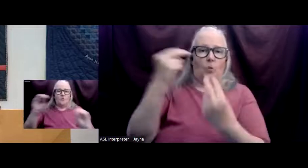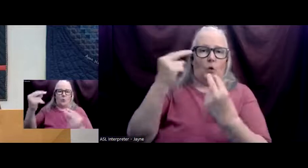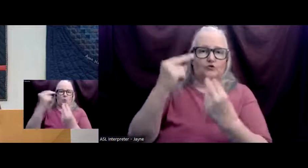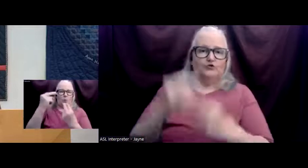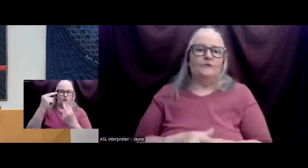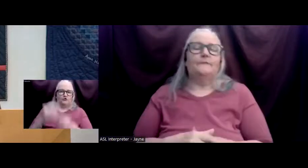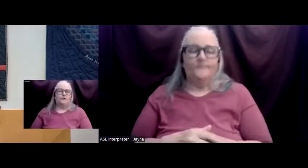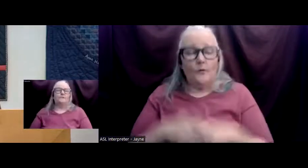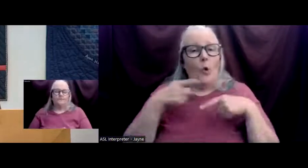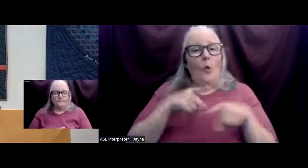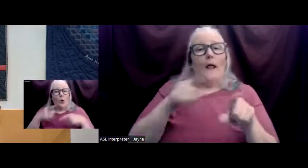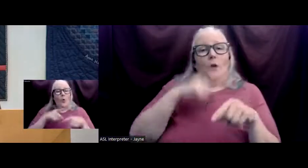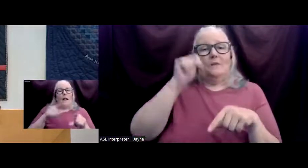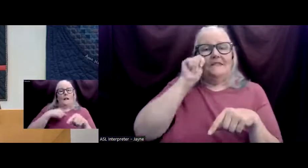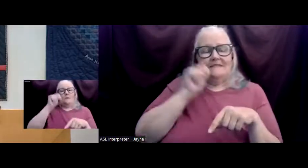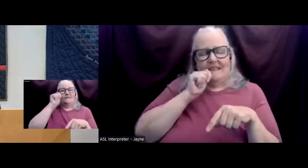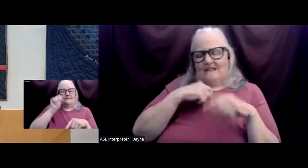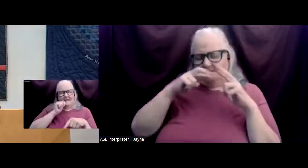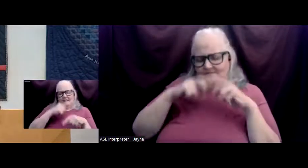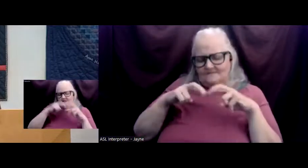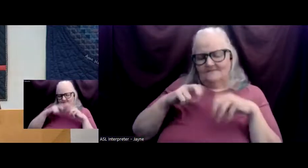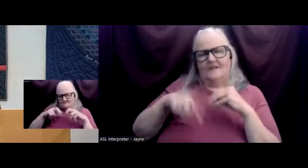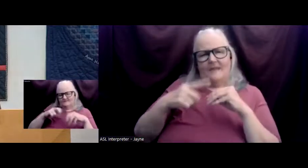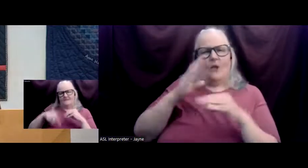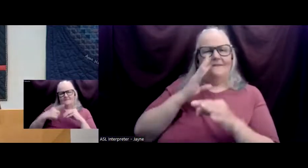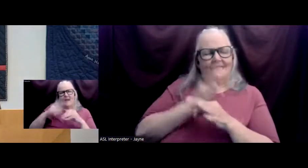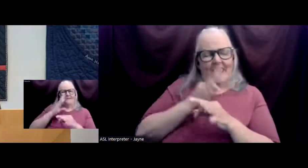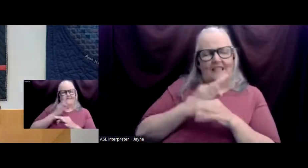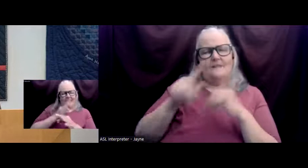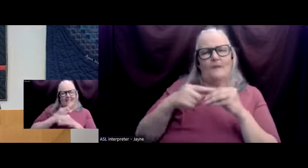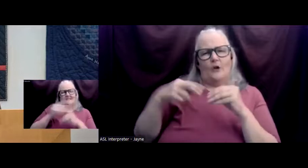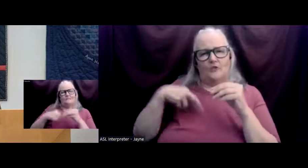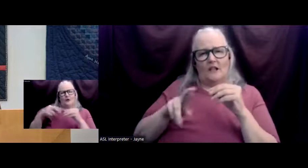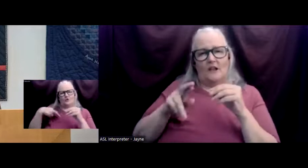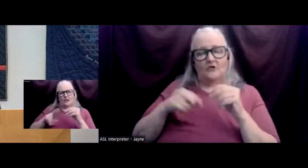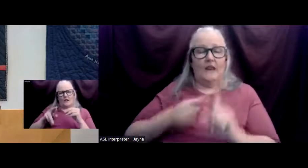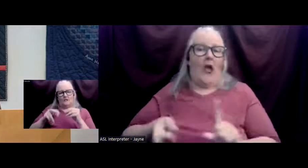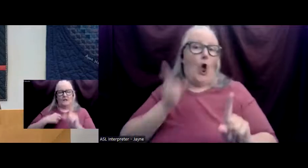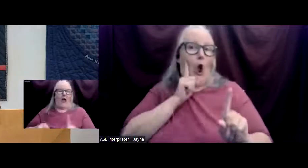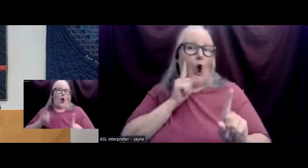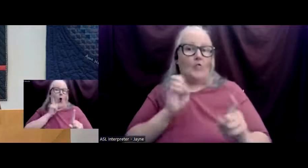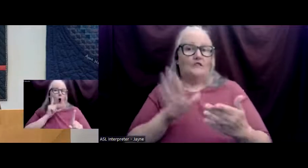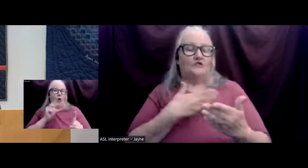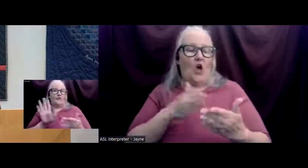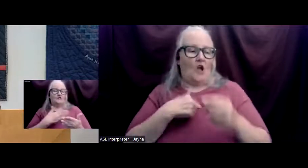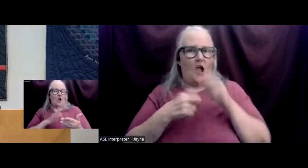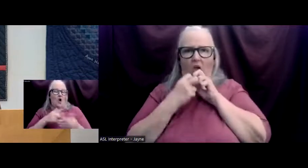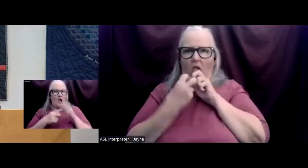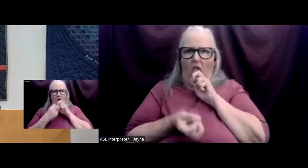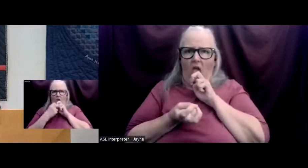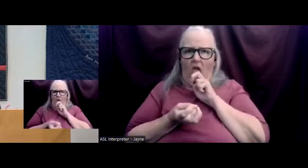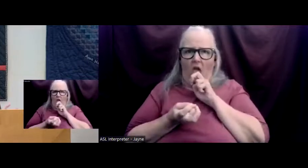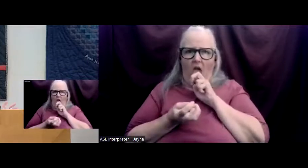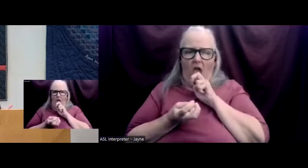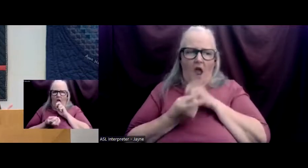As a teenager struggling with questions of faith and religion, when I first heard that song, I was flabbergasted.